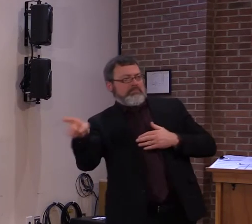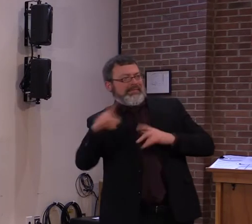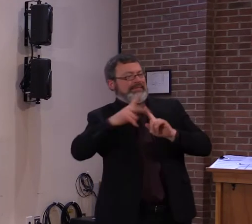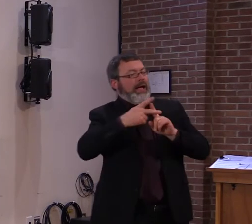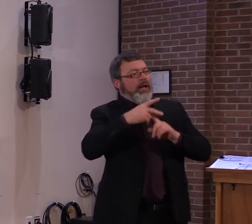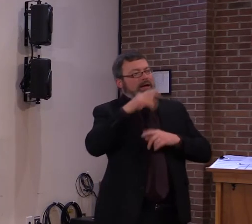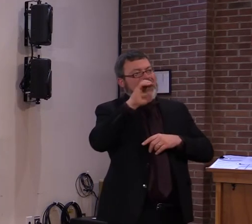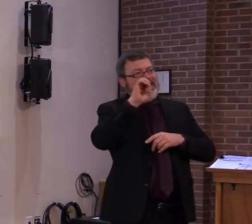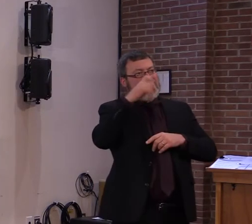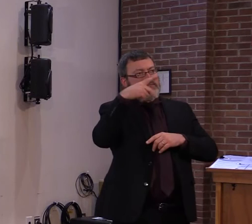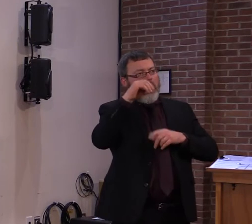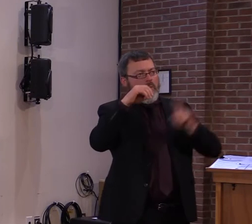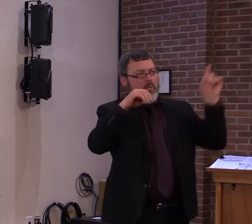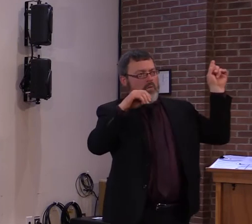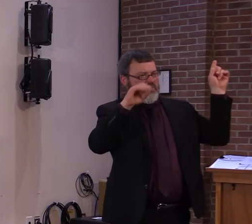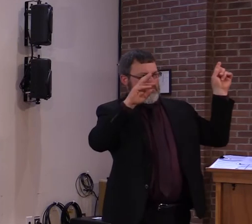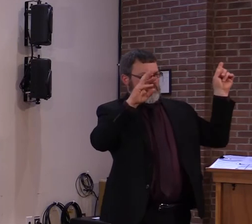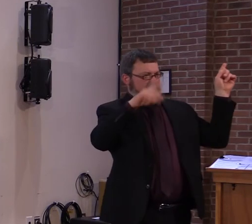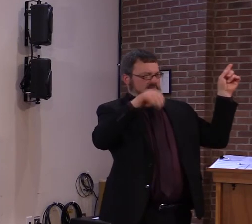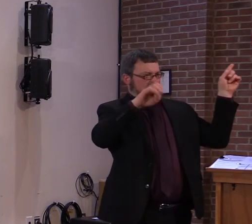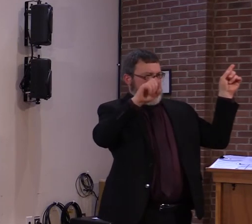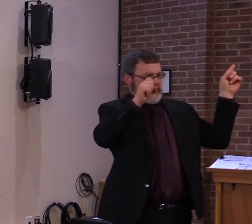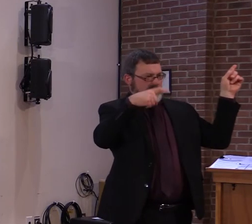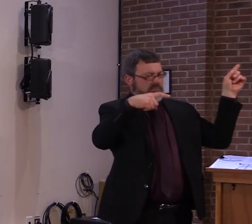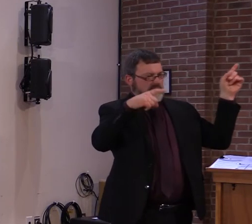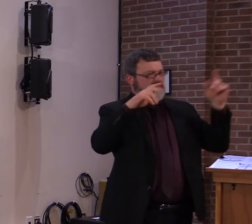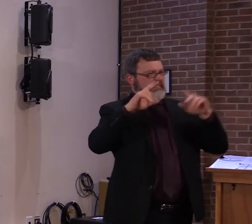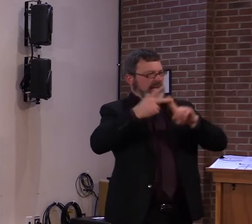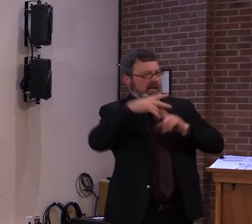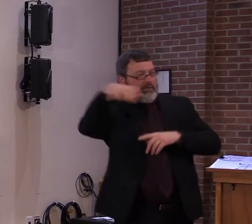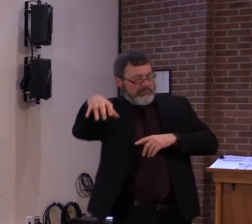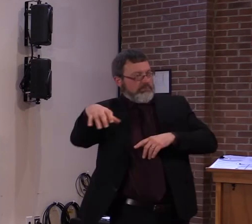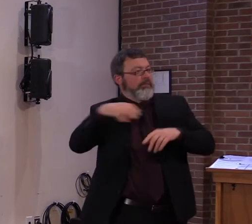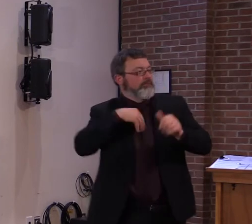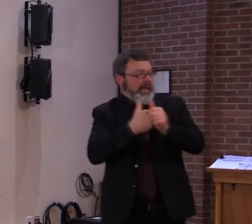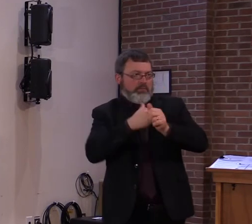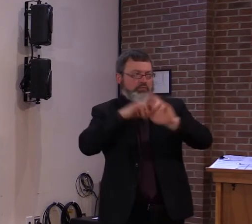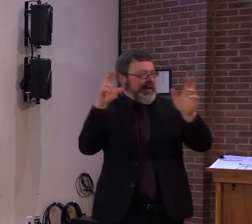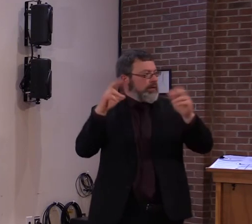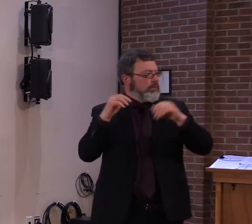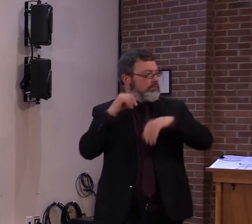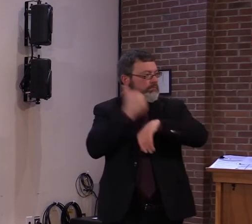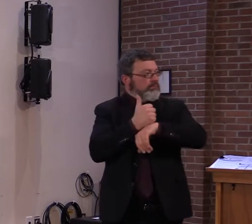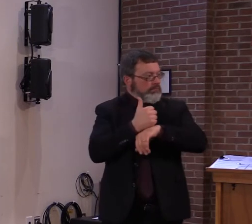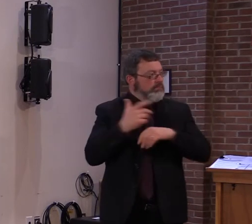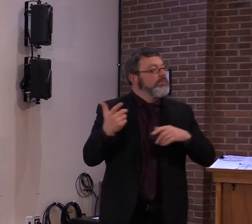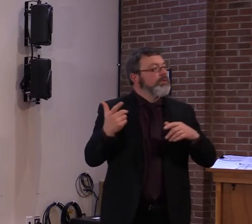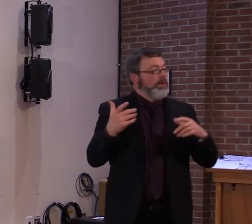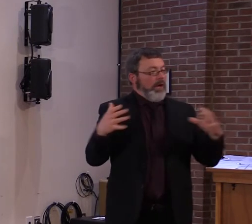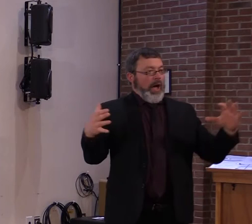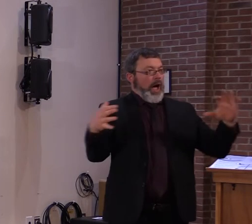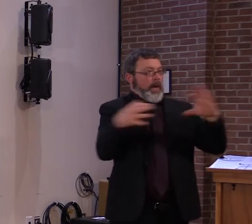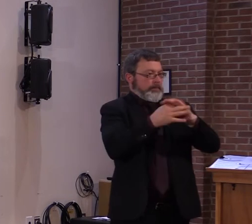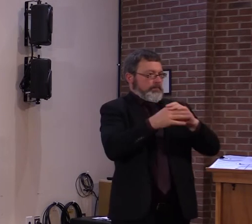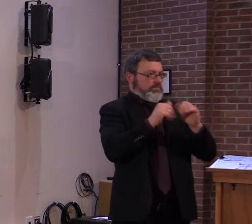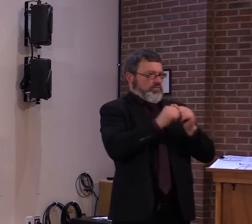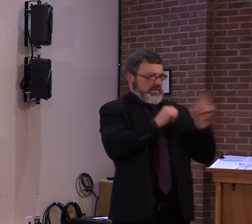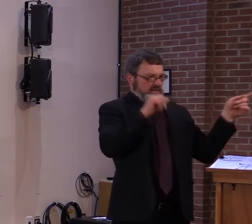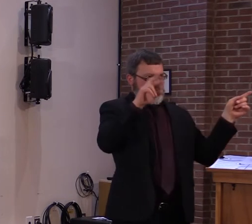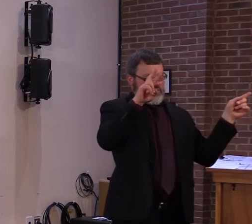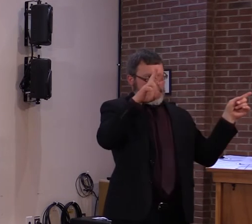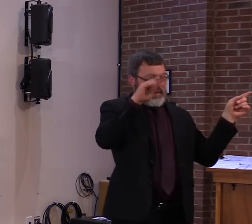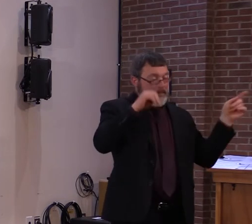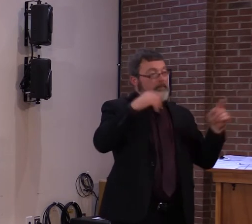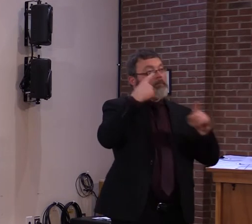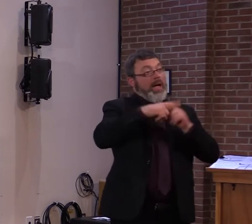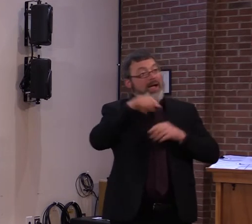based in Rutland with a mobile hospital as well. So I think we're in pretty good shape.